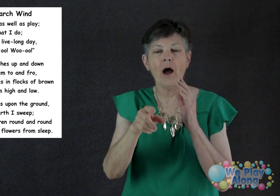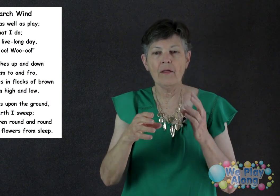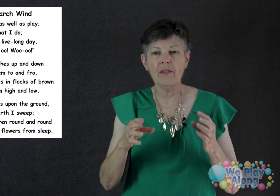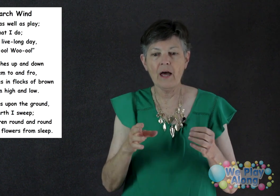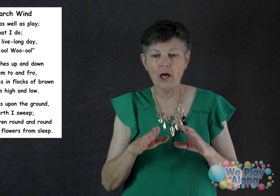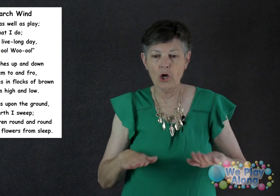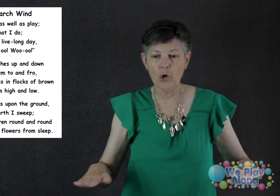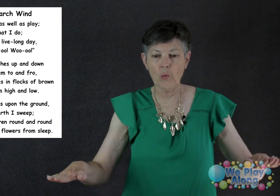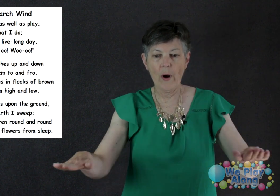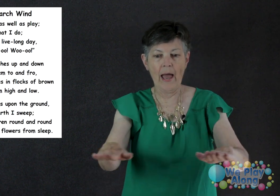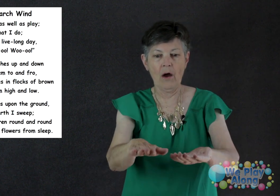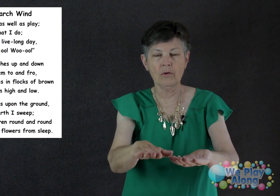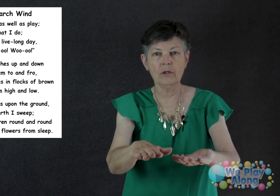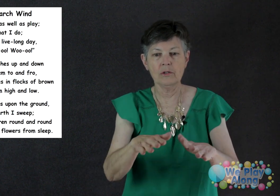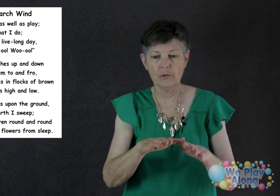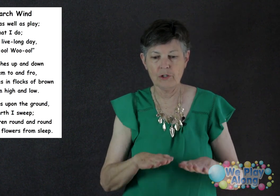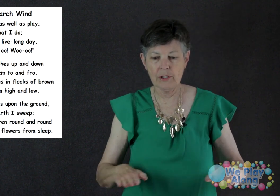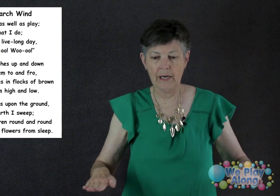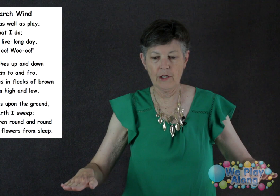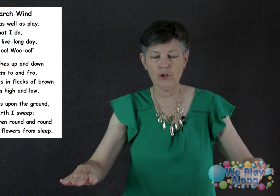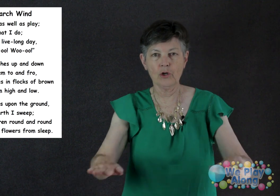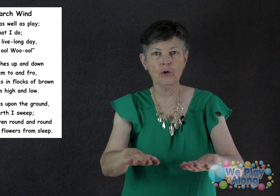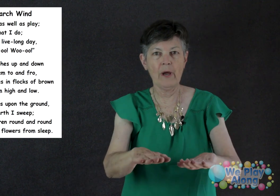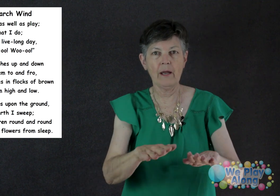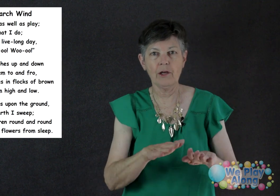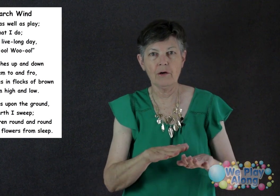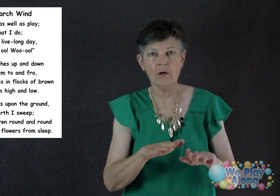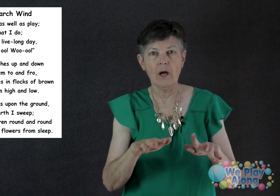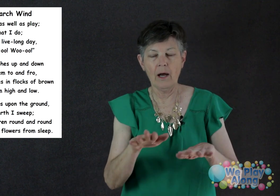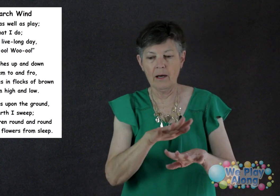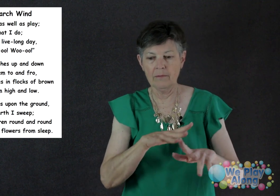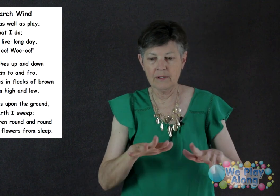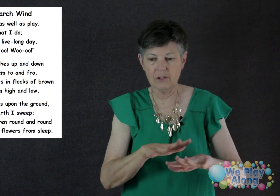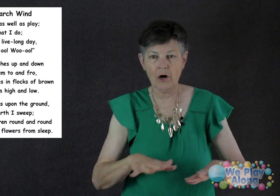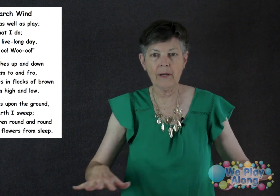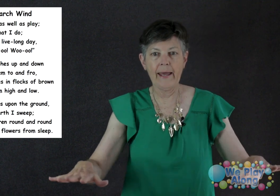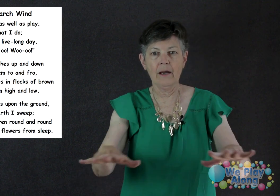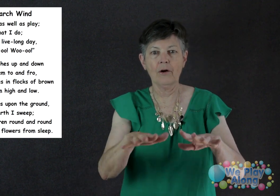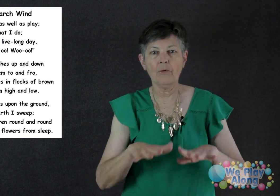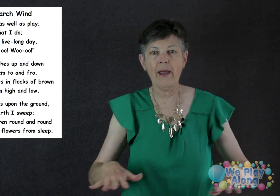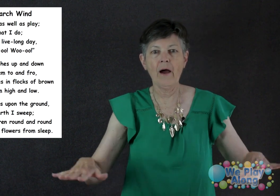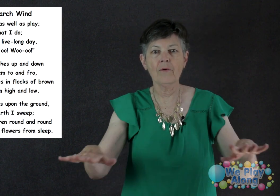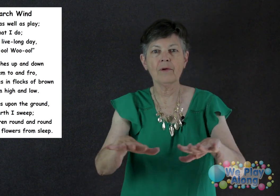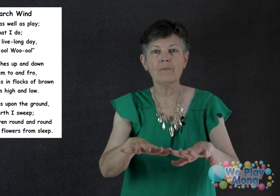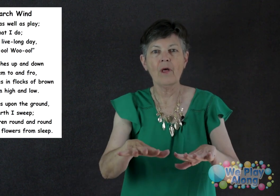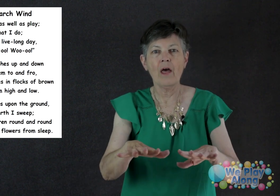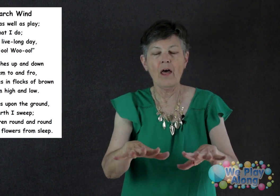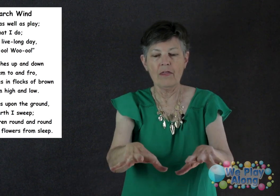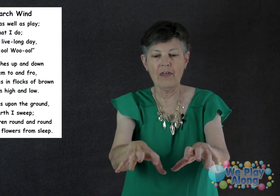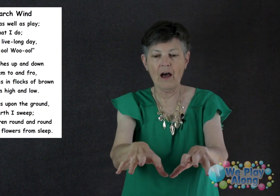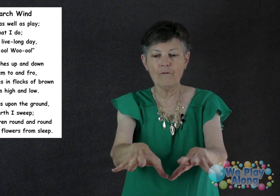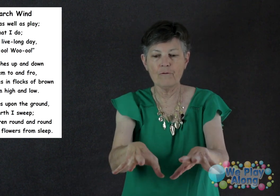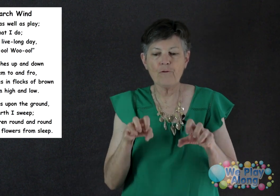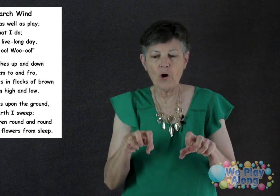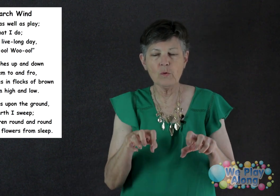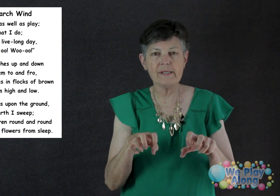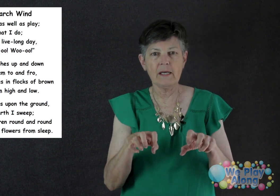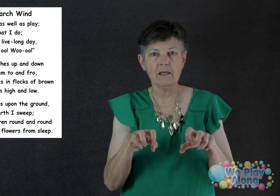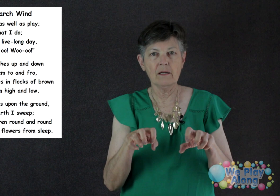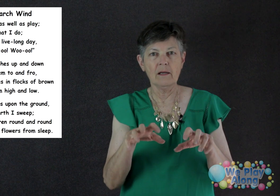upon the ground. So we're just going to circle around like you're, this is our land, our ground. The frozen.